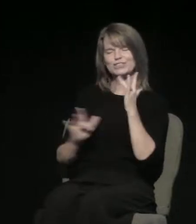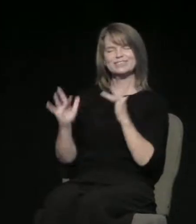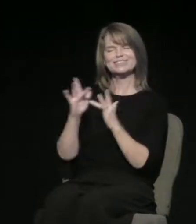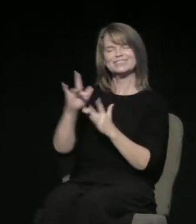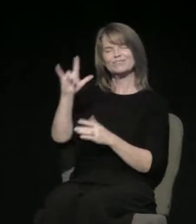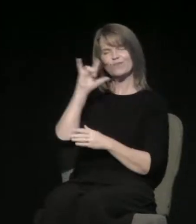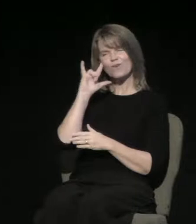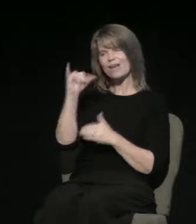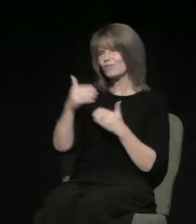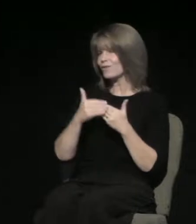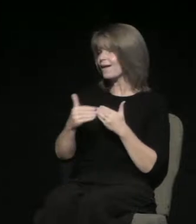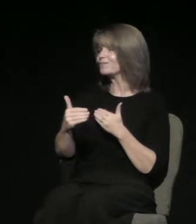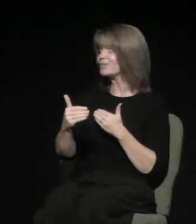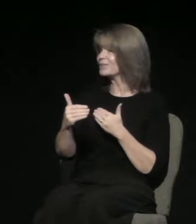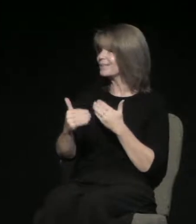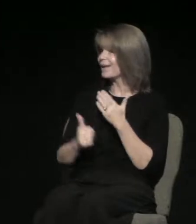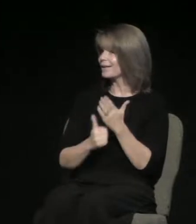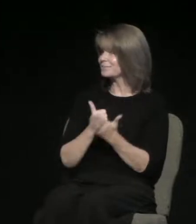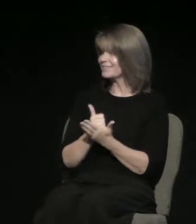And never